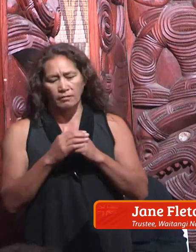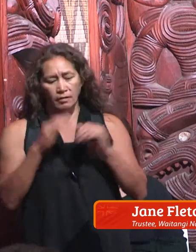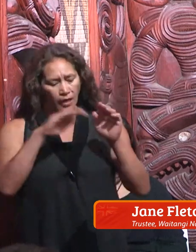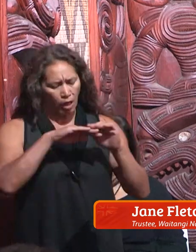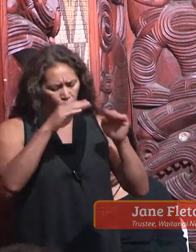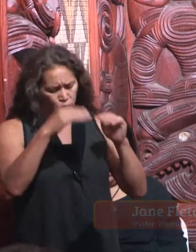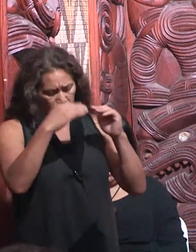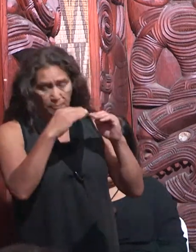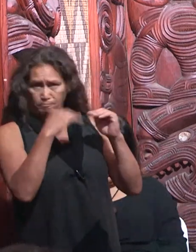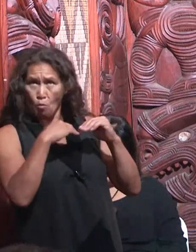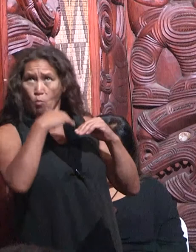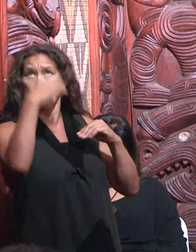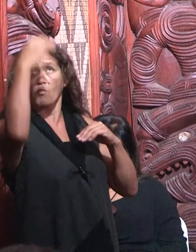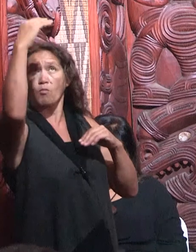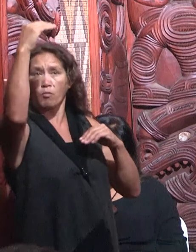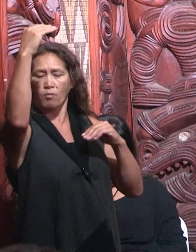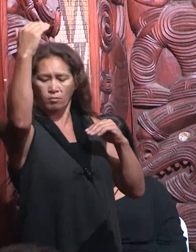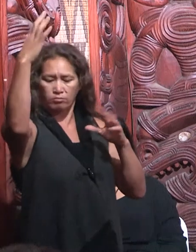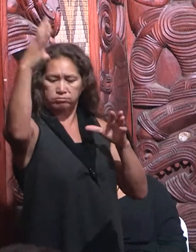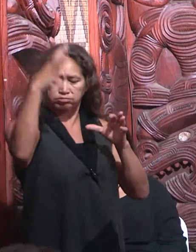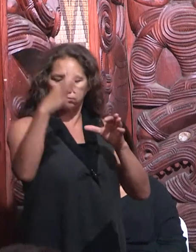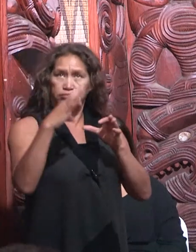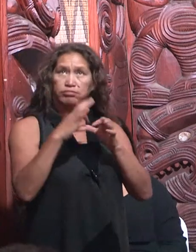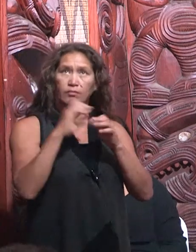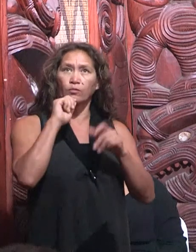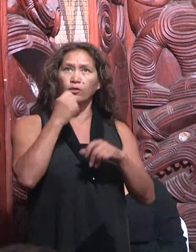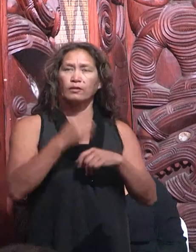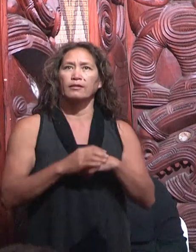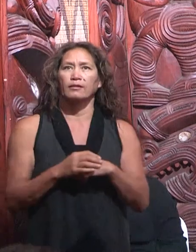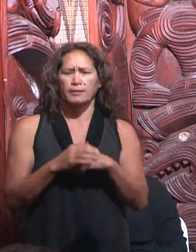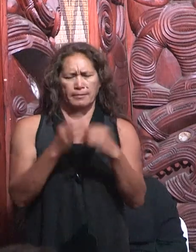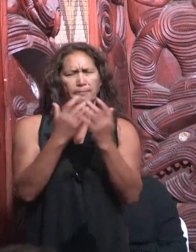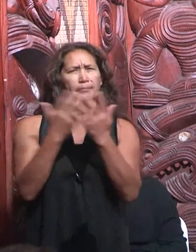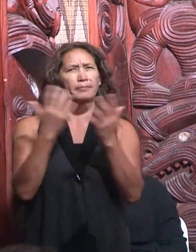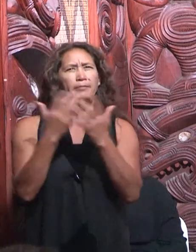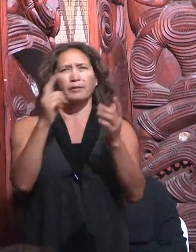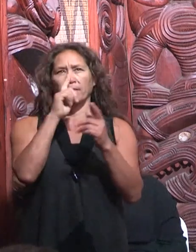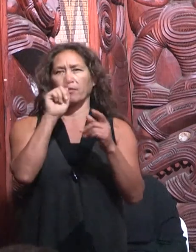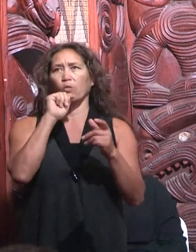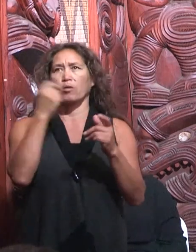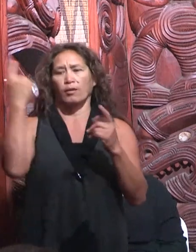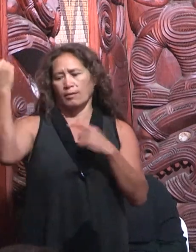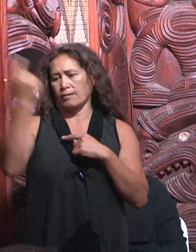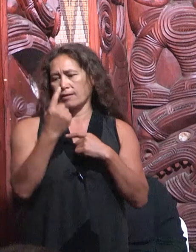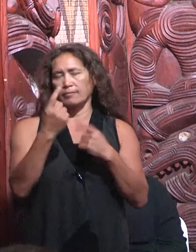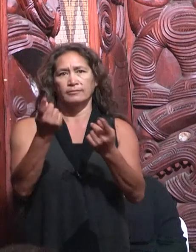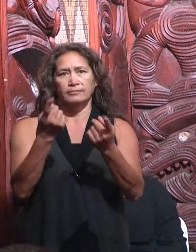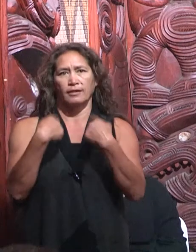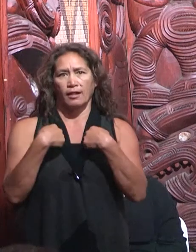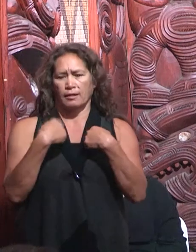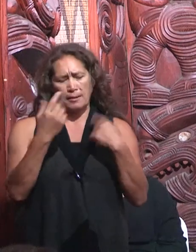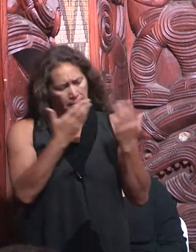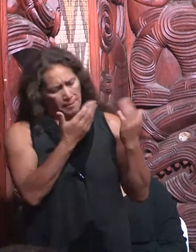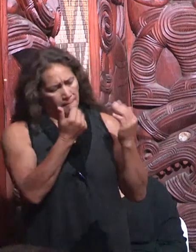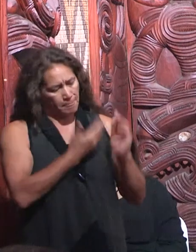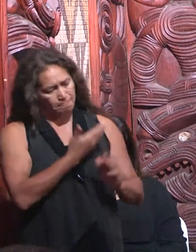hills. All the nations shall stream to it. Many peoples shall come and say, "Come and let us go up to the mountain of